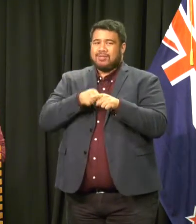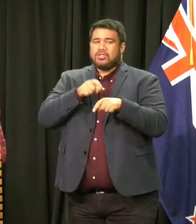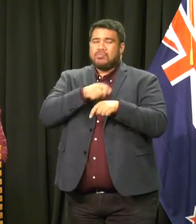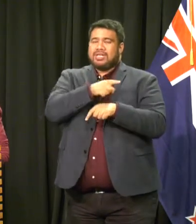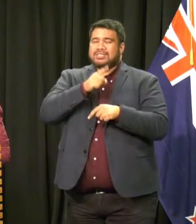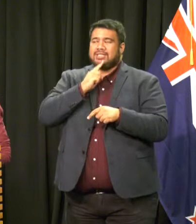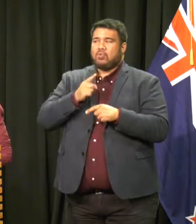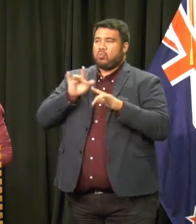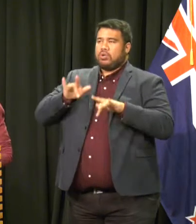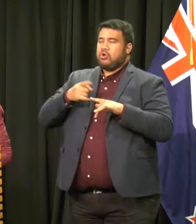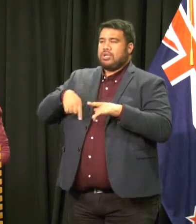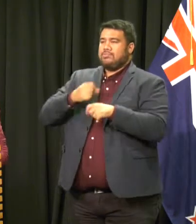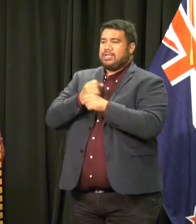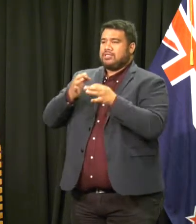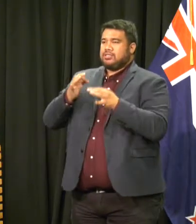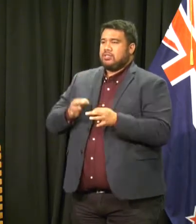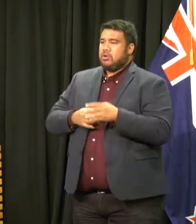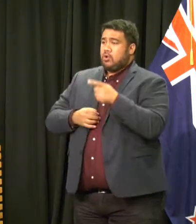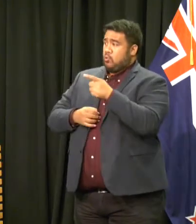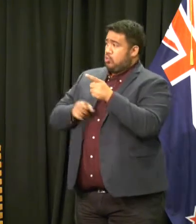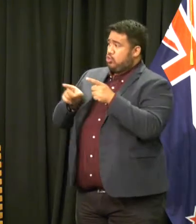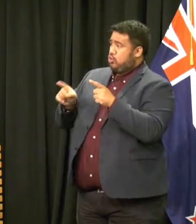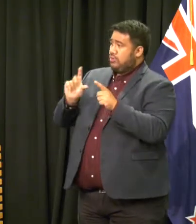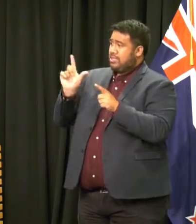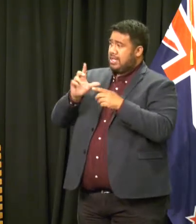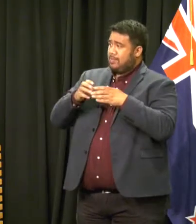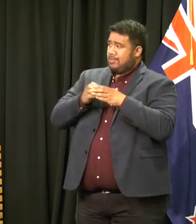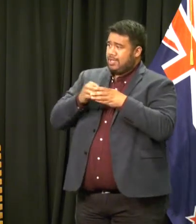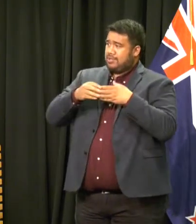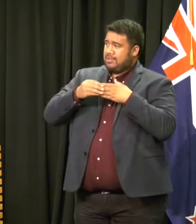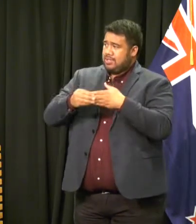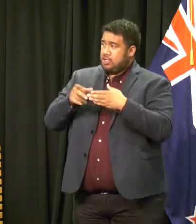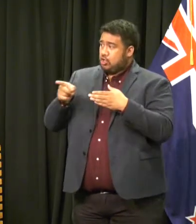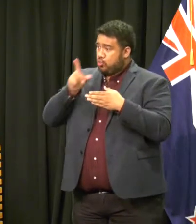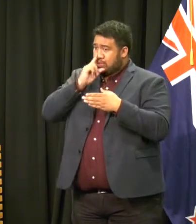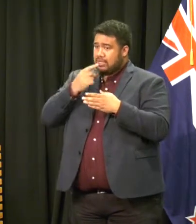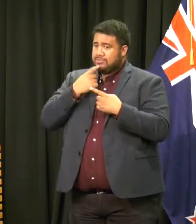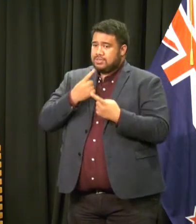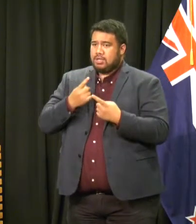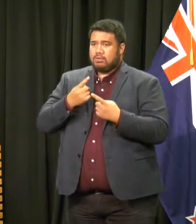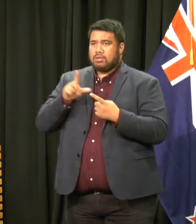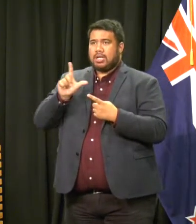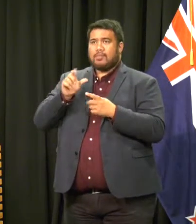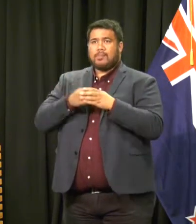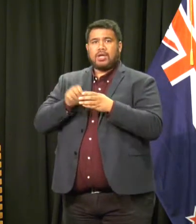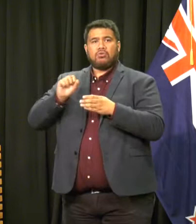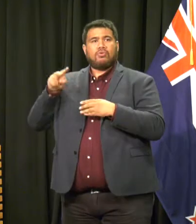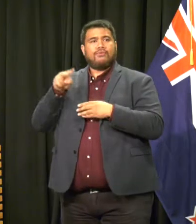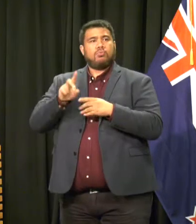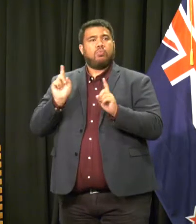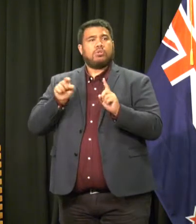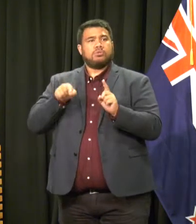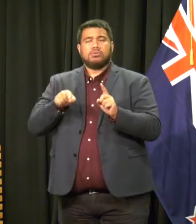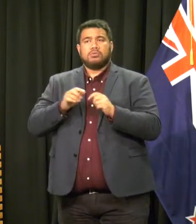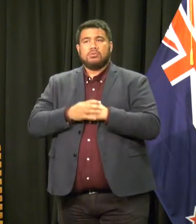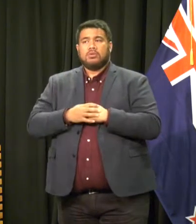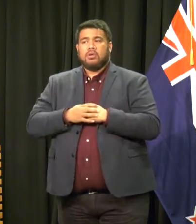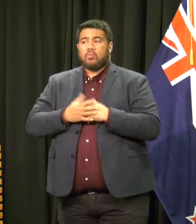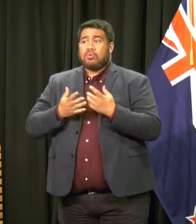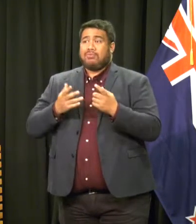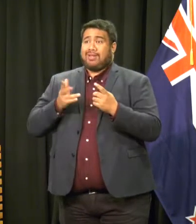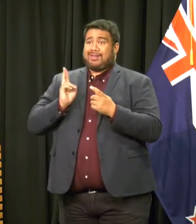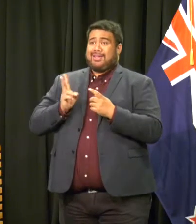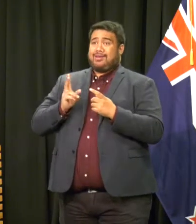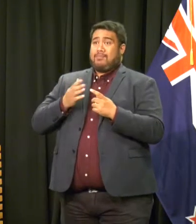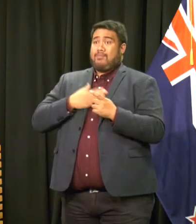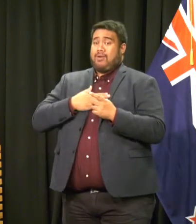decisions have been made. As Labour Party leader, can you make any comment on the Labour Party position on this issue? Again, at the moment, though,